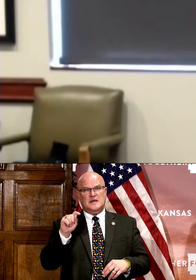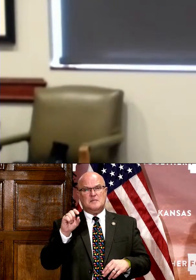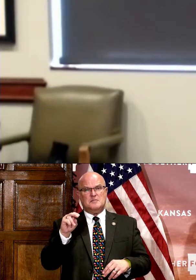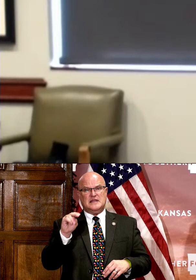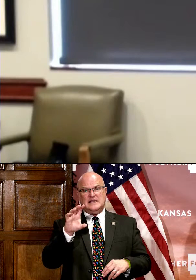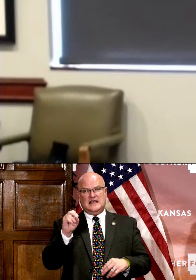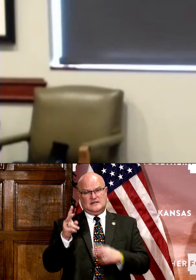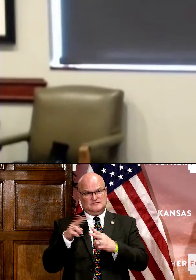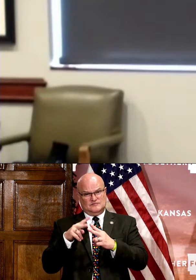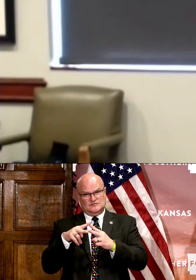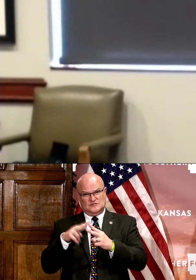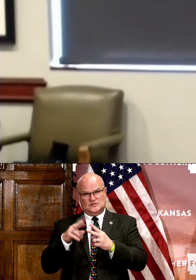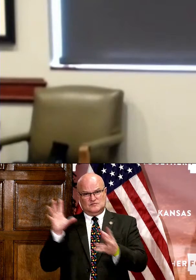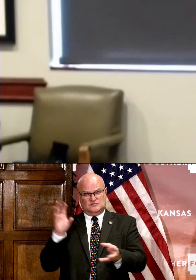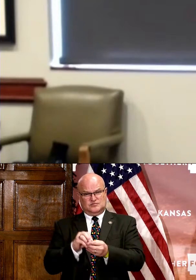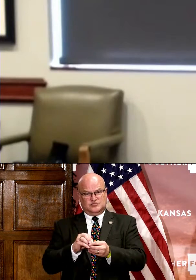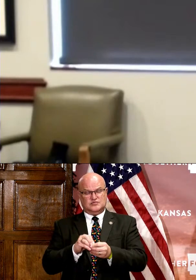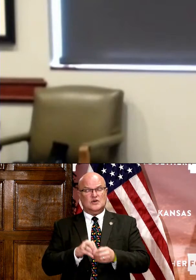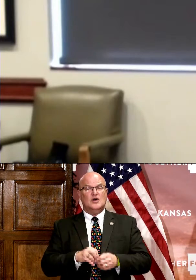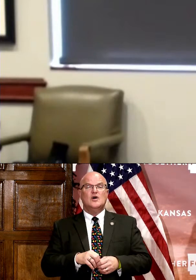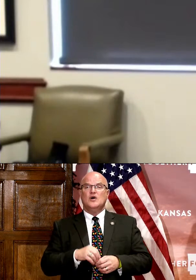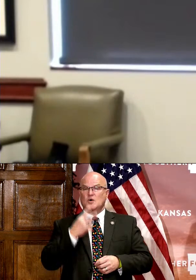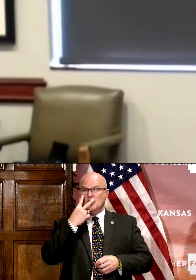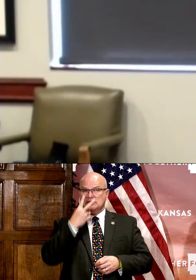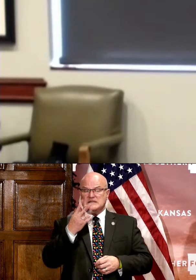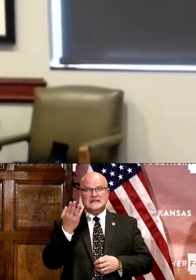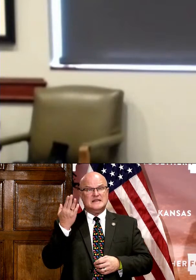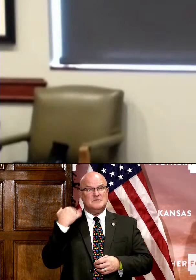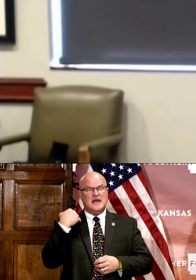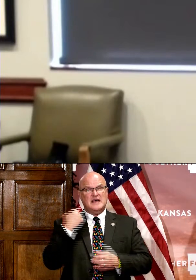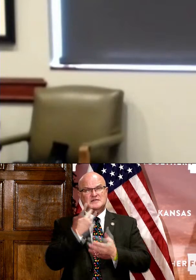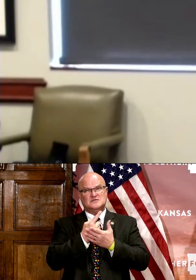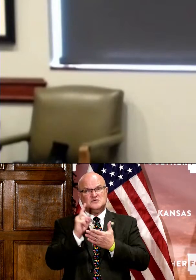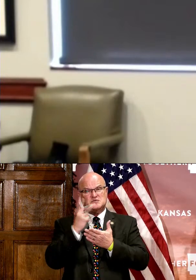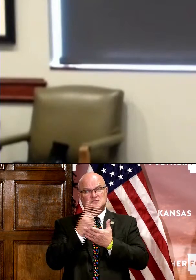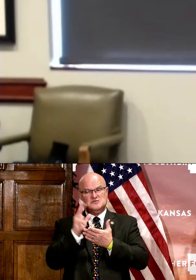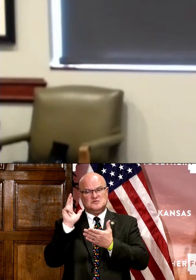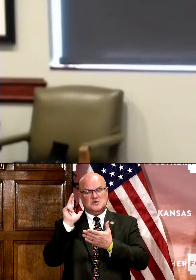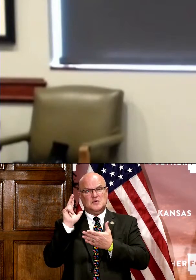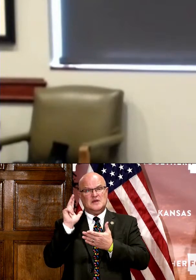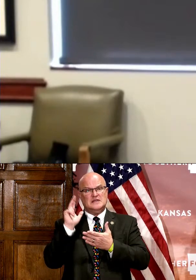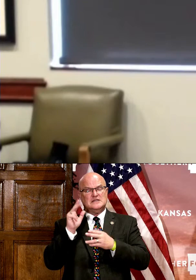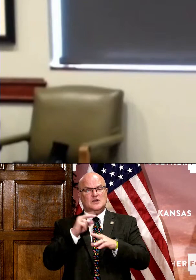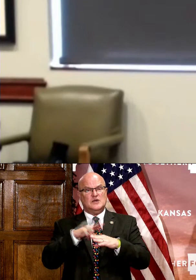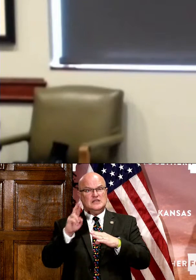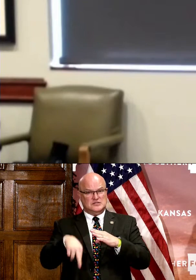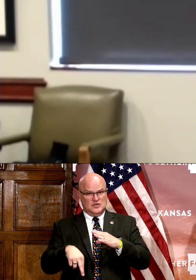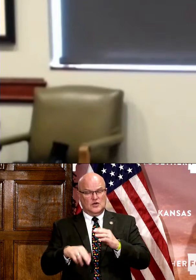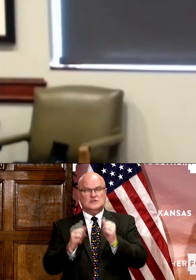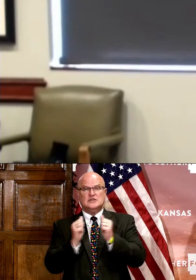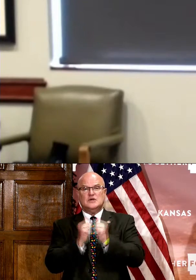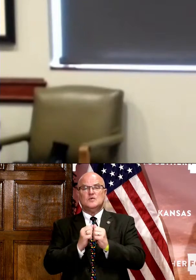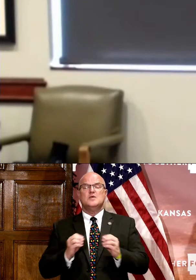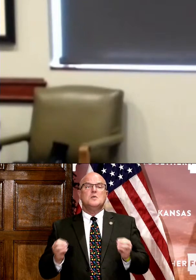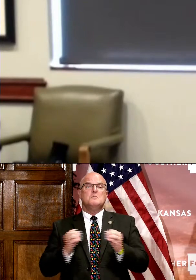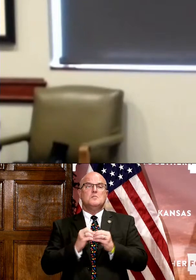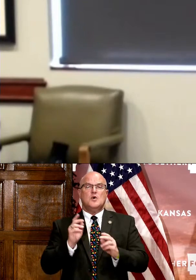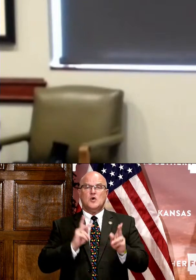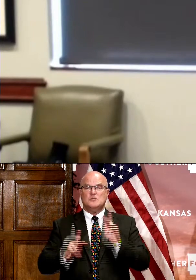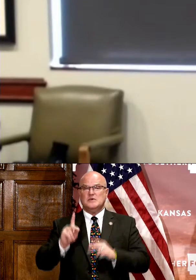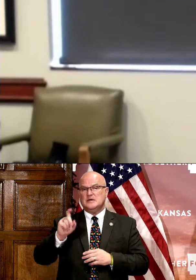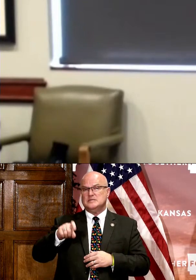County. We are seeing over the last 2 or 3 weeks that is resulting in more patients